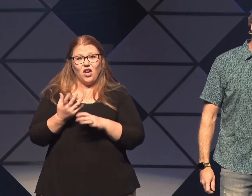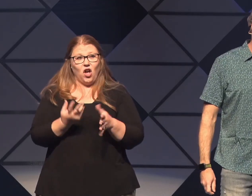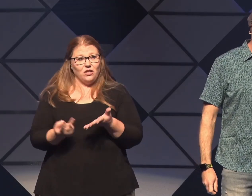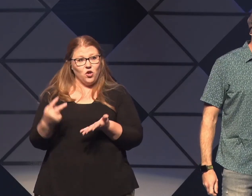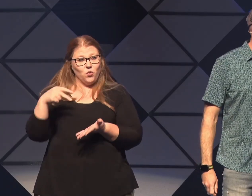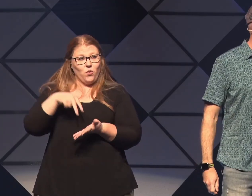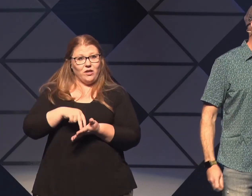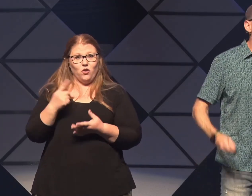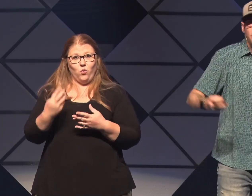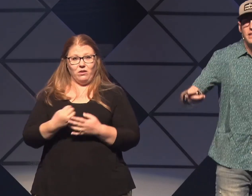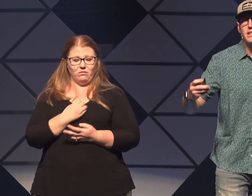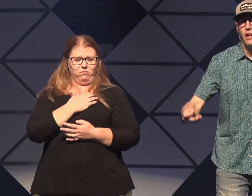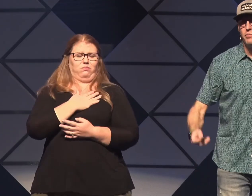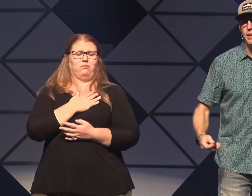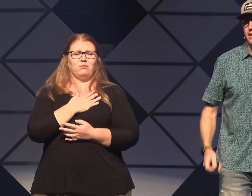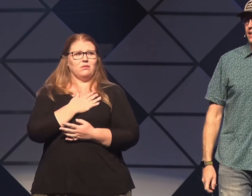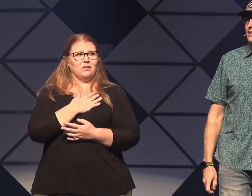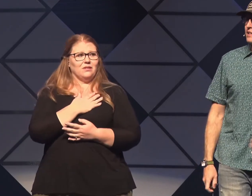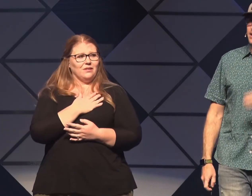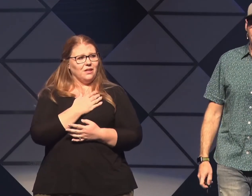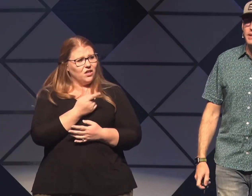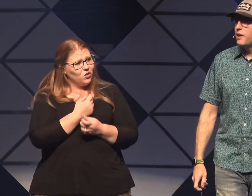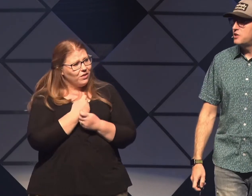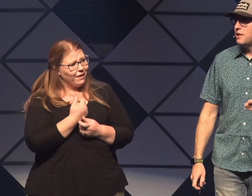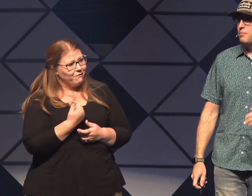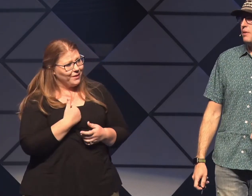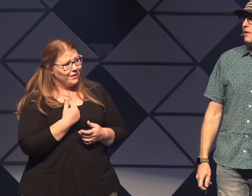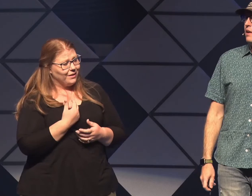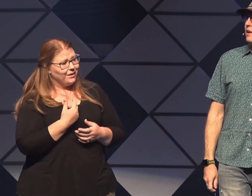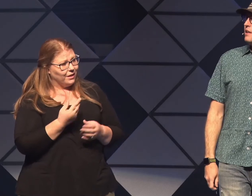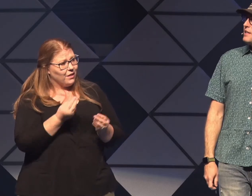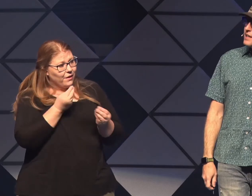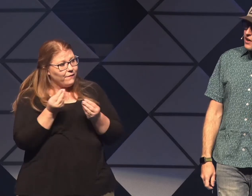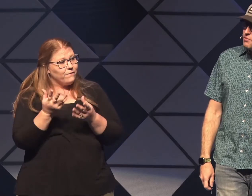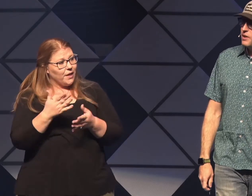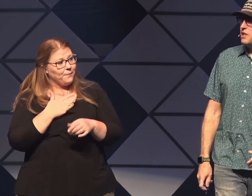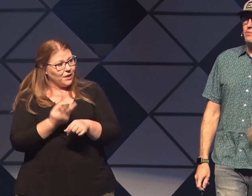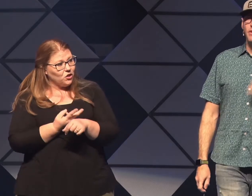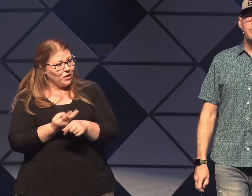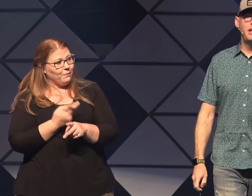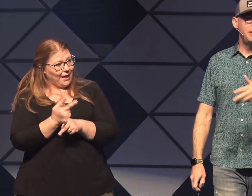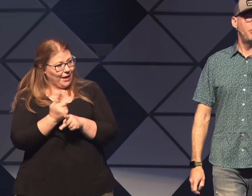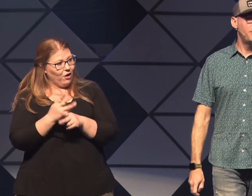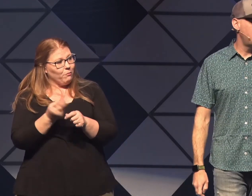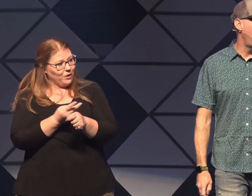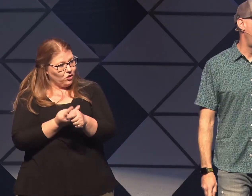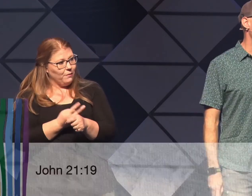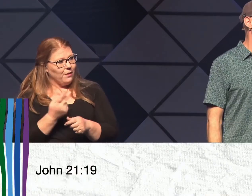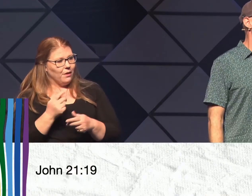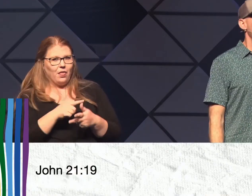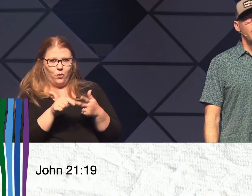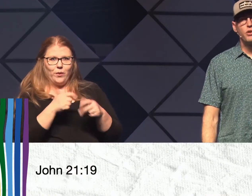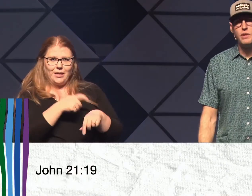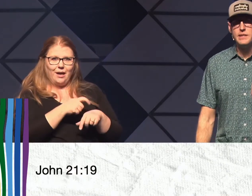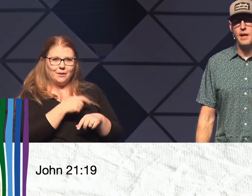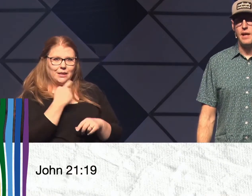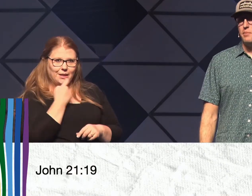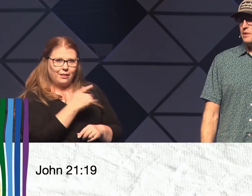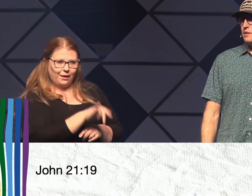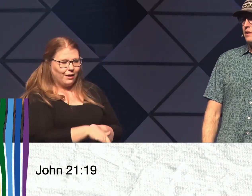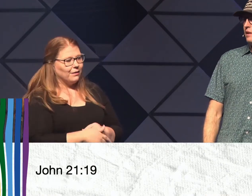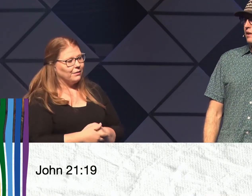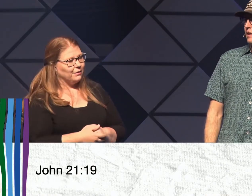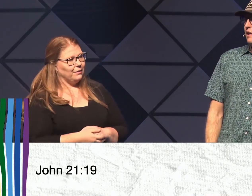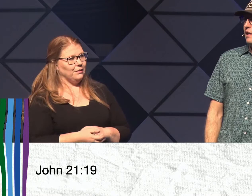one into our hearts and our lives. Do you just love me? He says, then feed my sheep. Take care of my sheep. Feed my sheep 3 times. 3